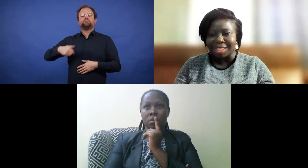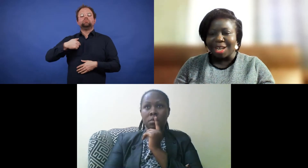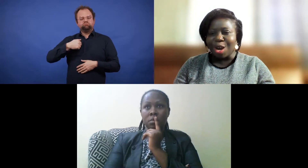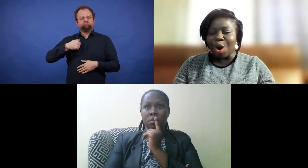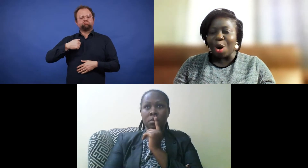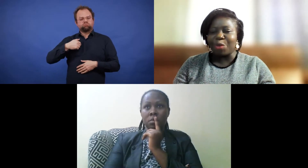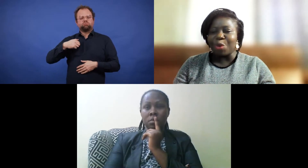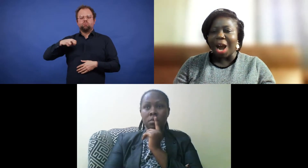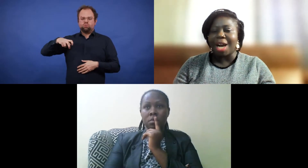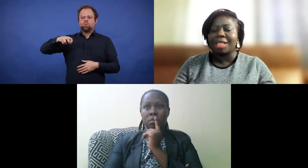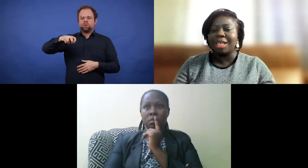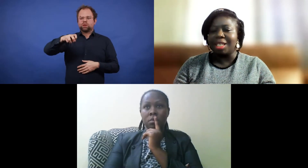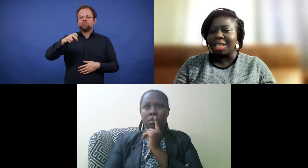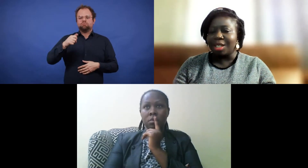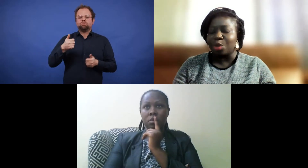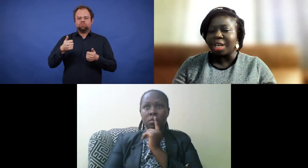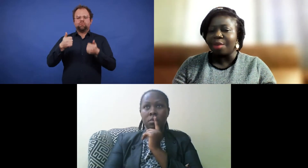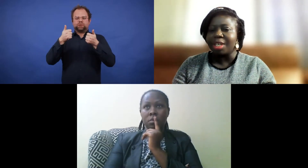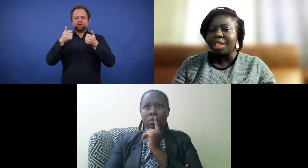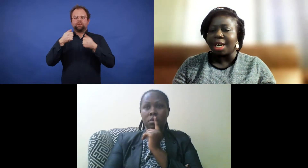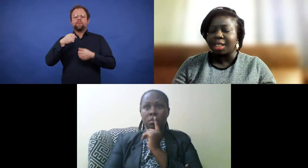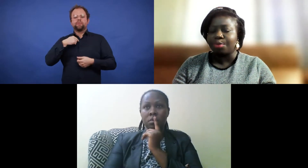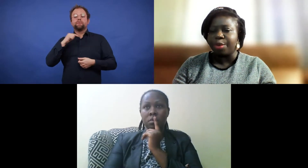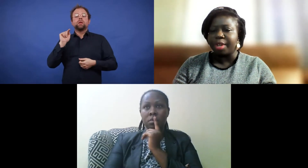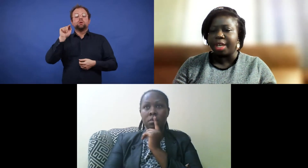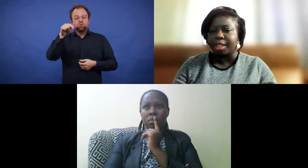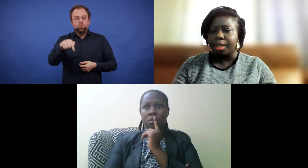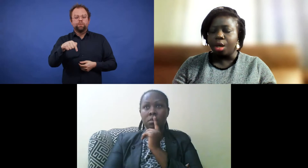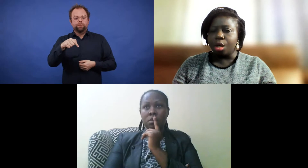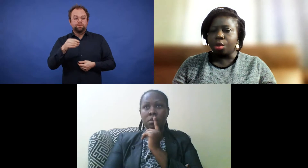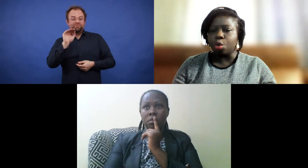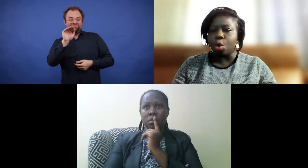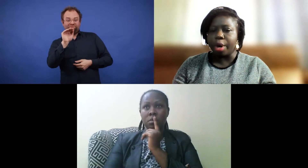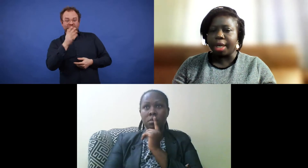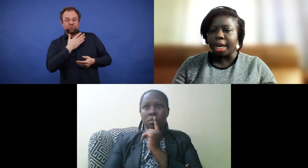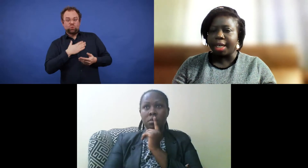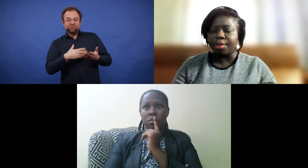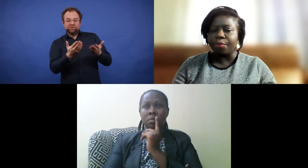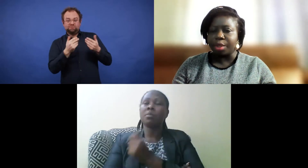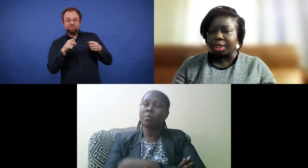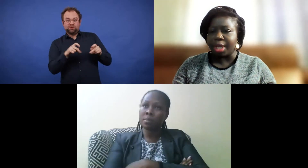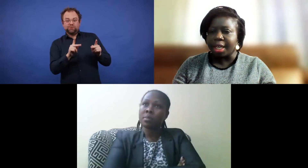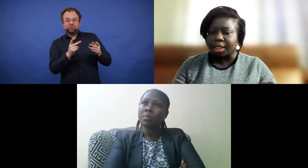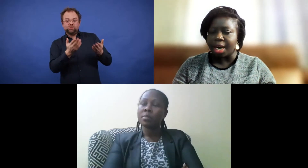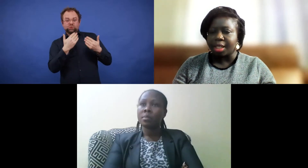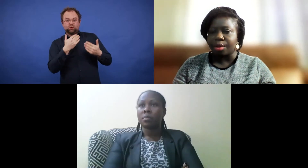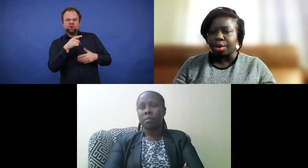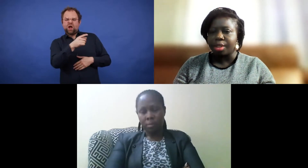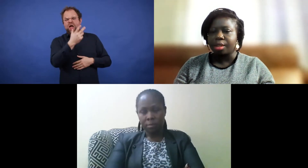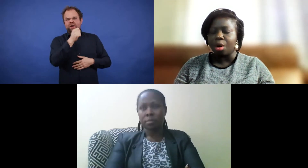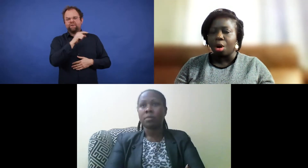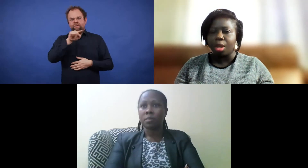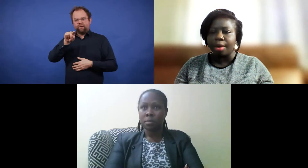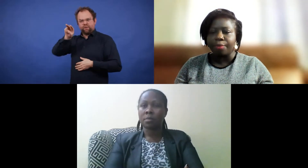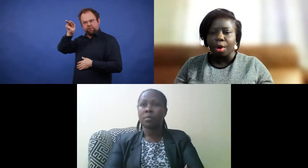assessment of you asking to be given that privilege to go in and then vote. And it cuts